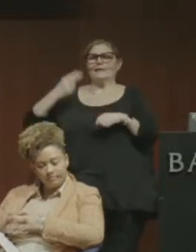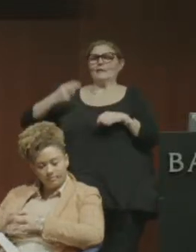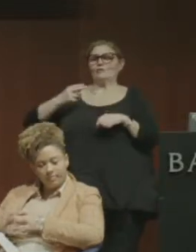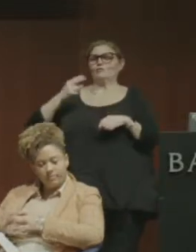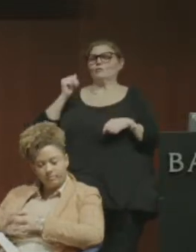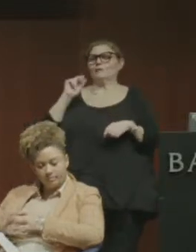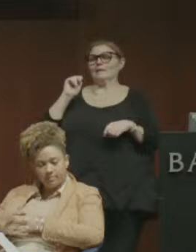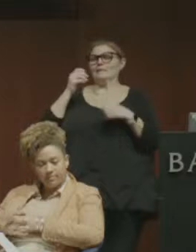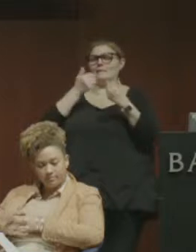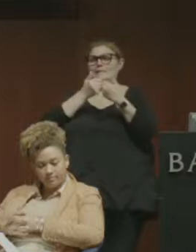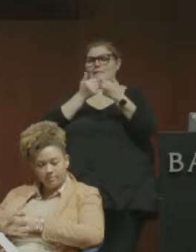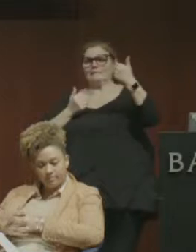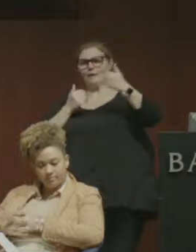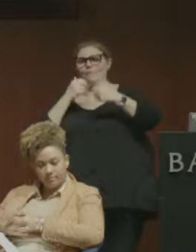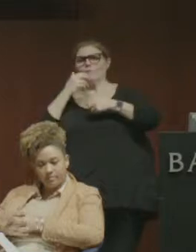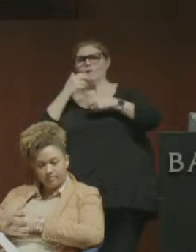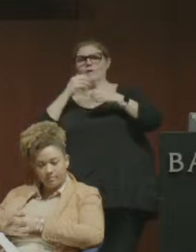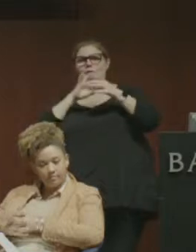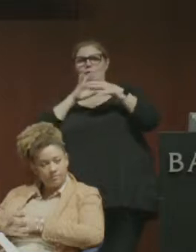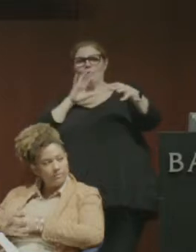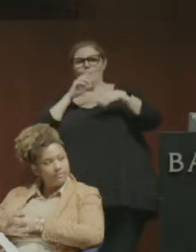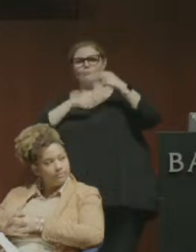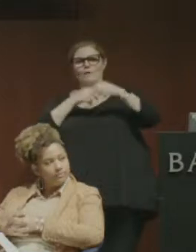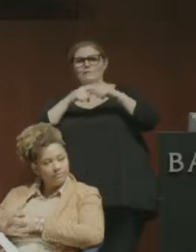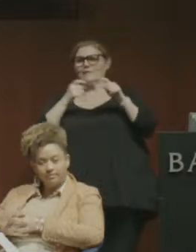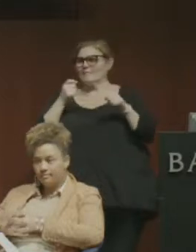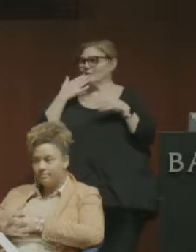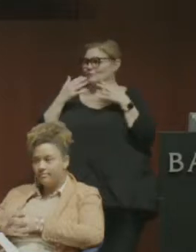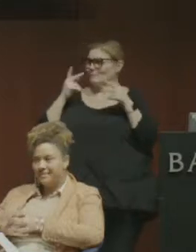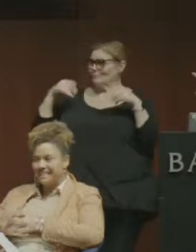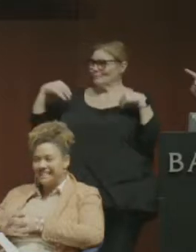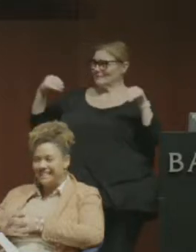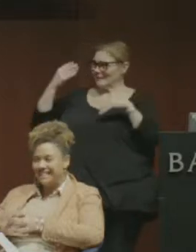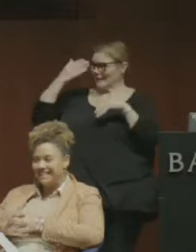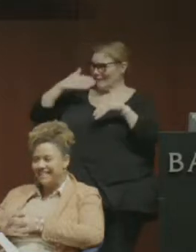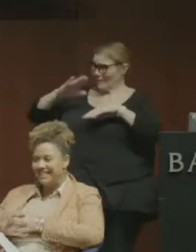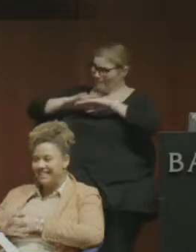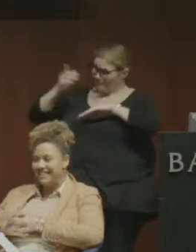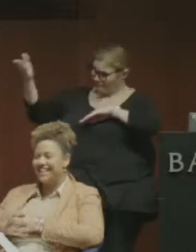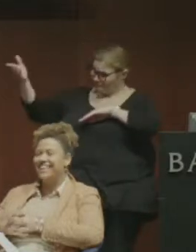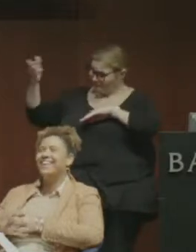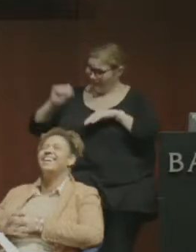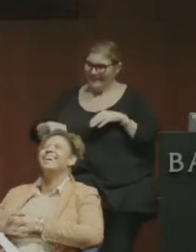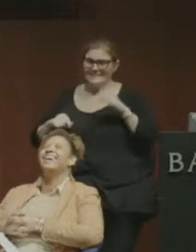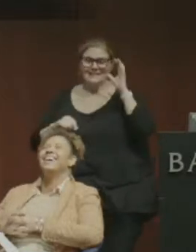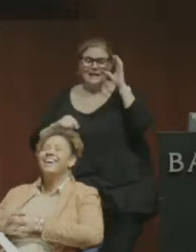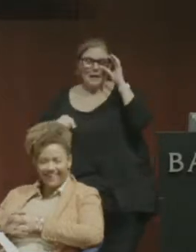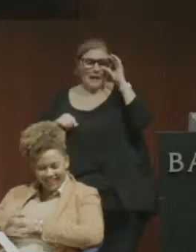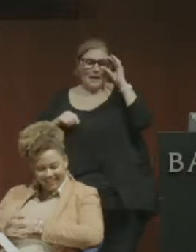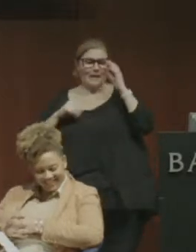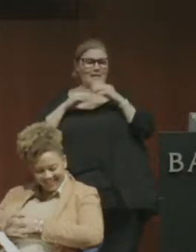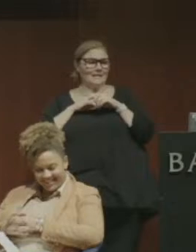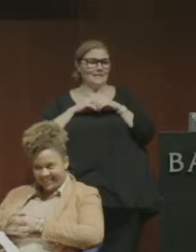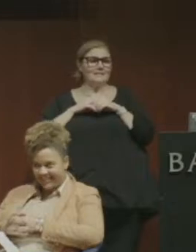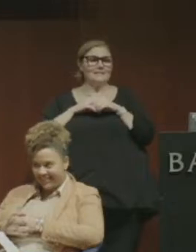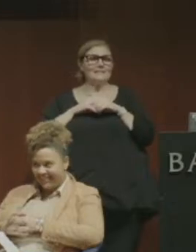Antigua's emancipation process. And thanks to the people who were selling it outside, check it out.